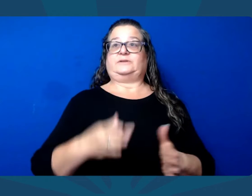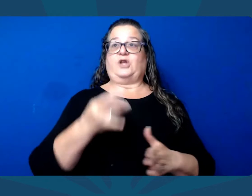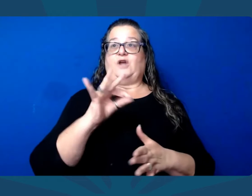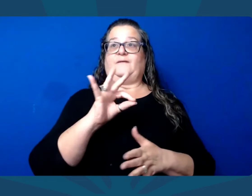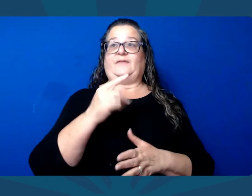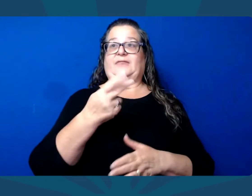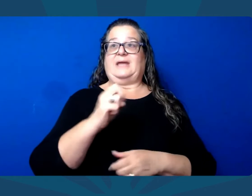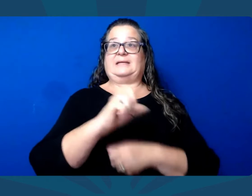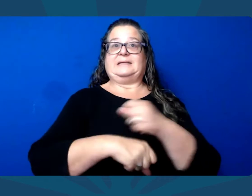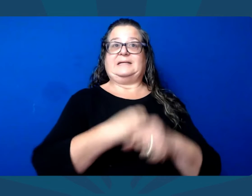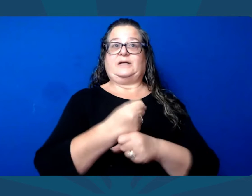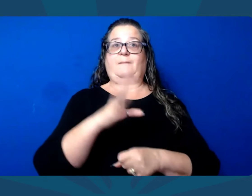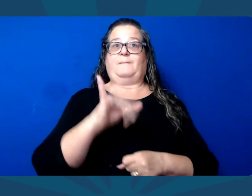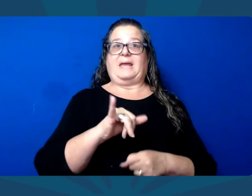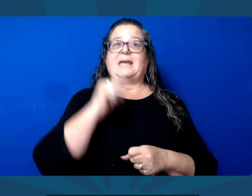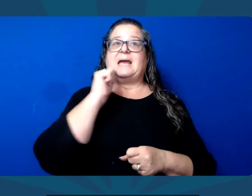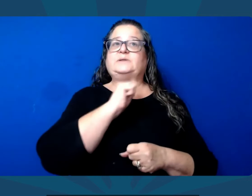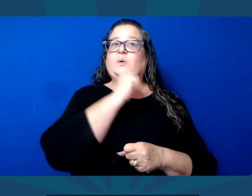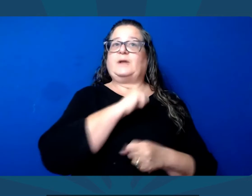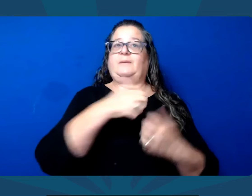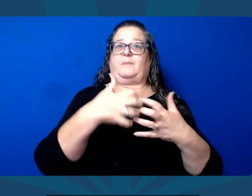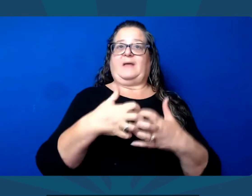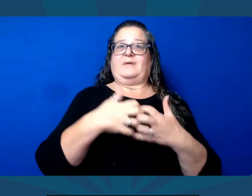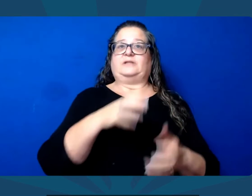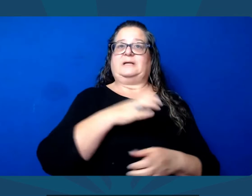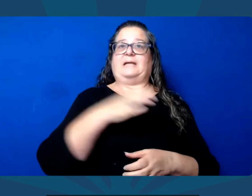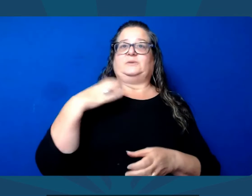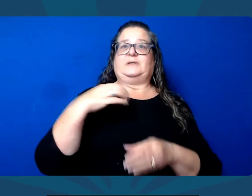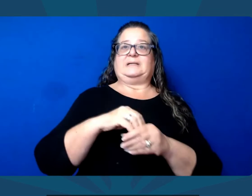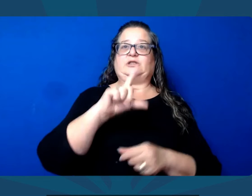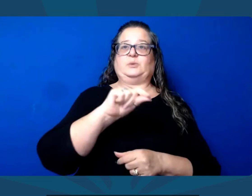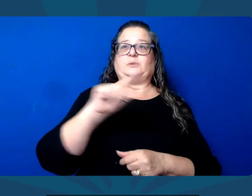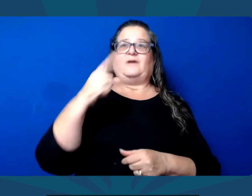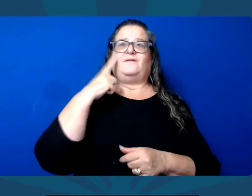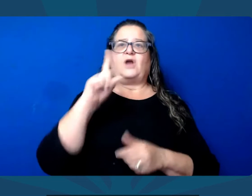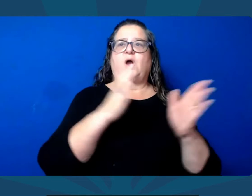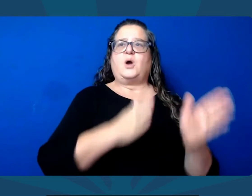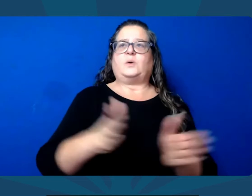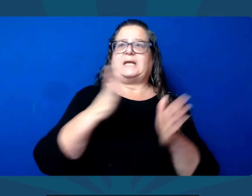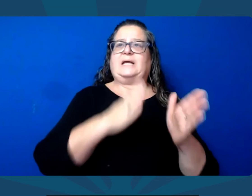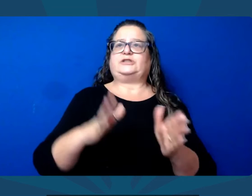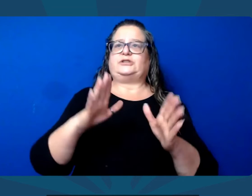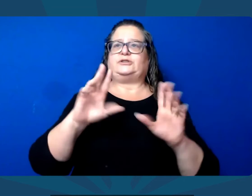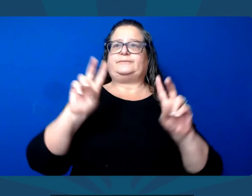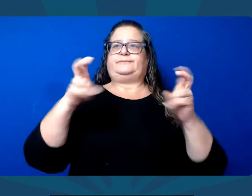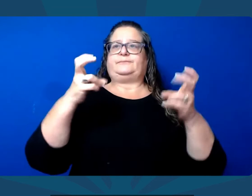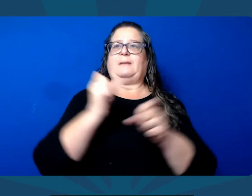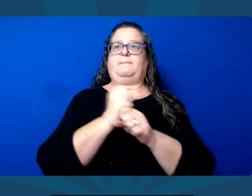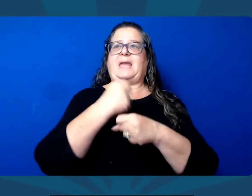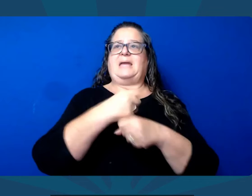Joanne was named Legislator of the Year by the Arizona Manufacturing Council in 2020